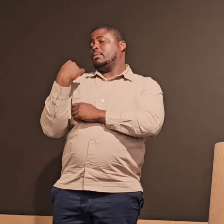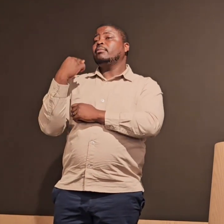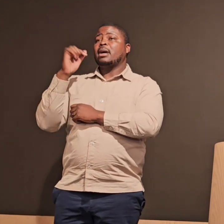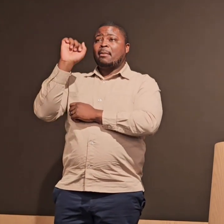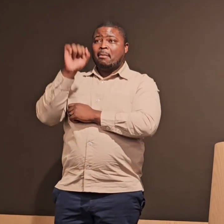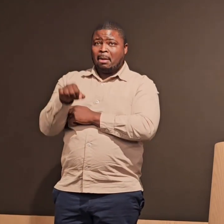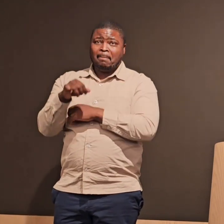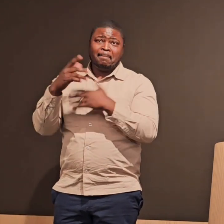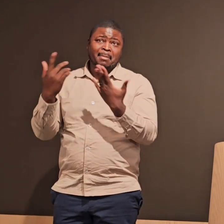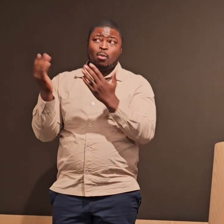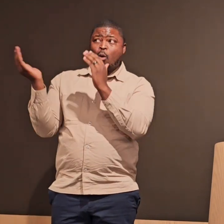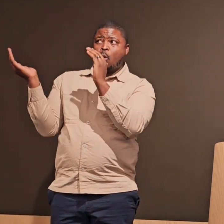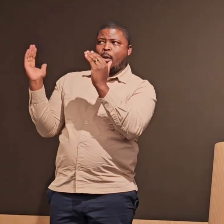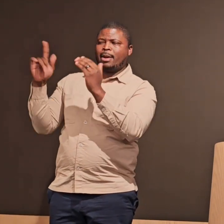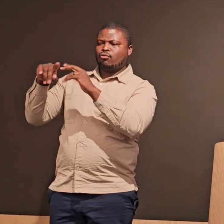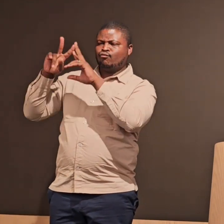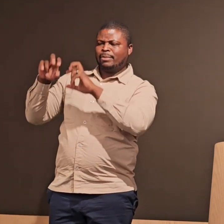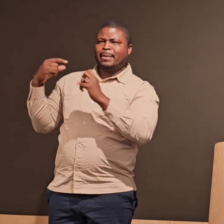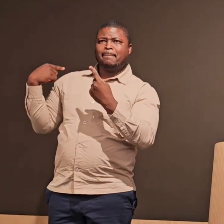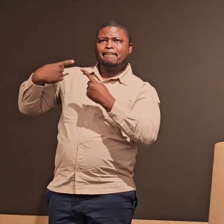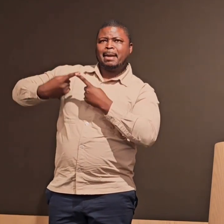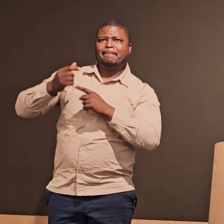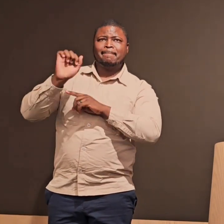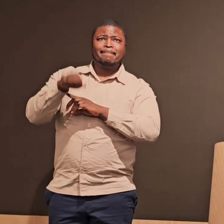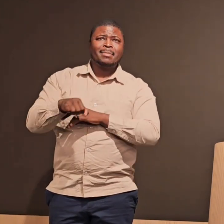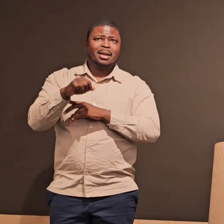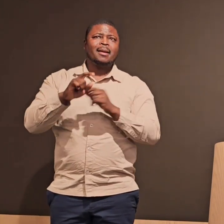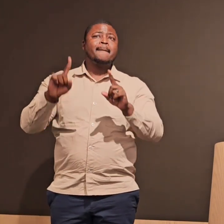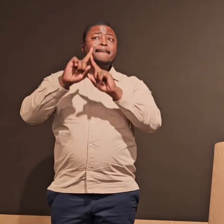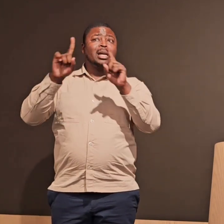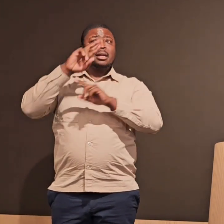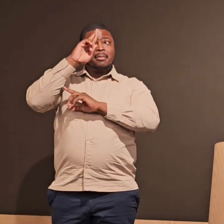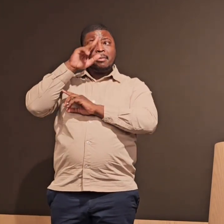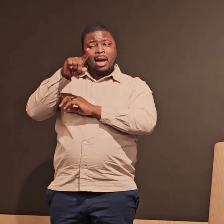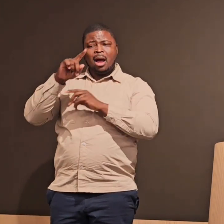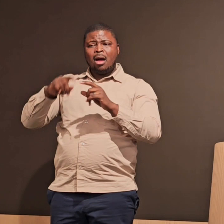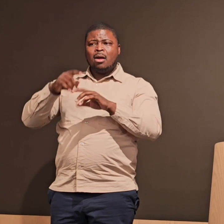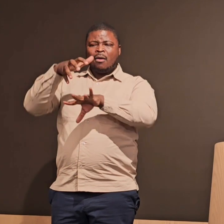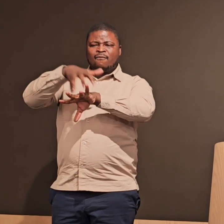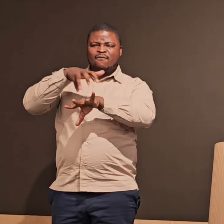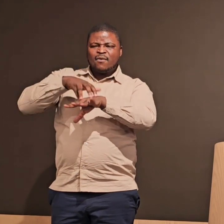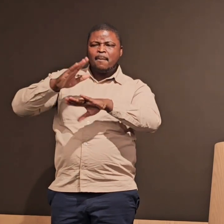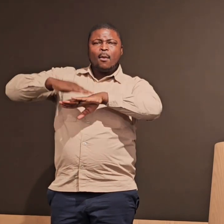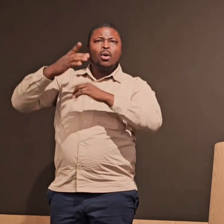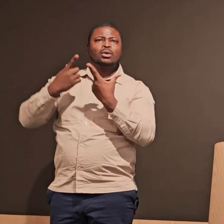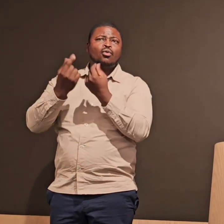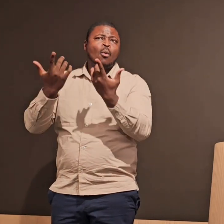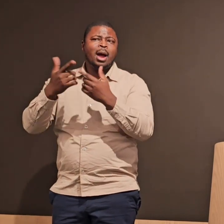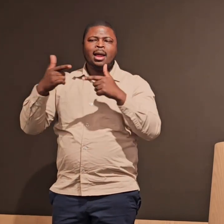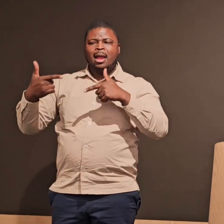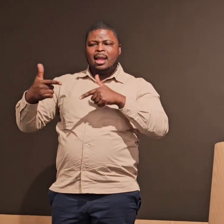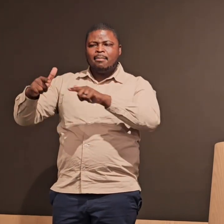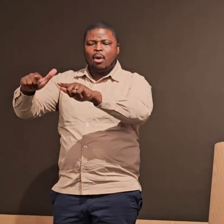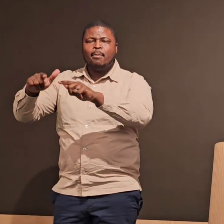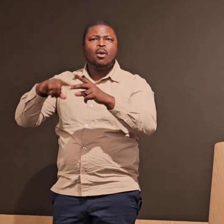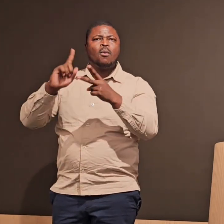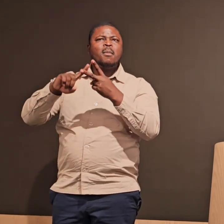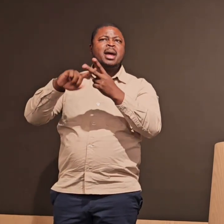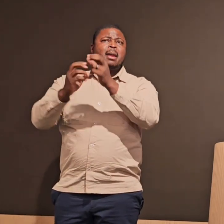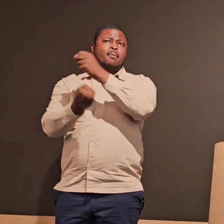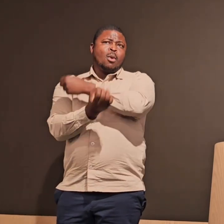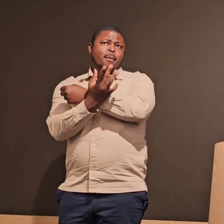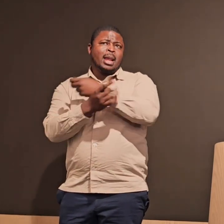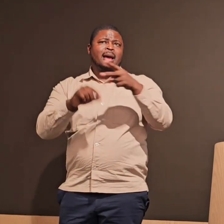the agricultural activities were more intensive in Limpopo and Mpumalanga at the time of the survey. And Limpopo